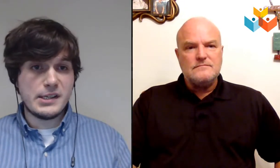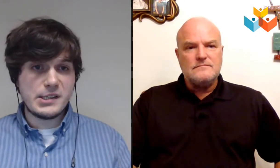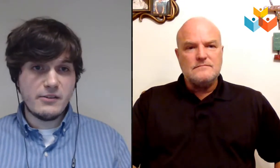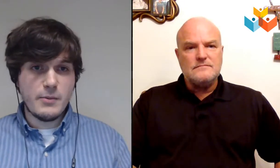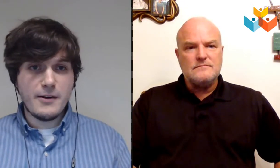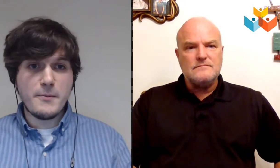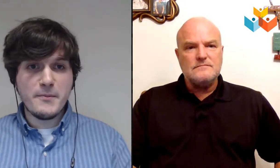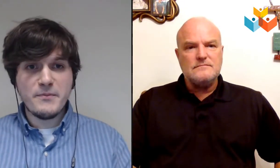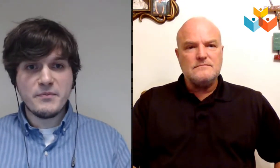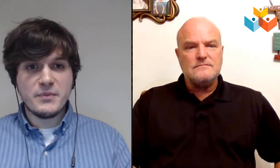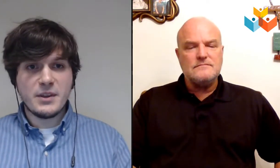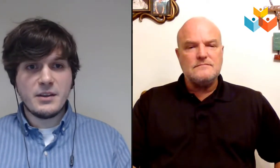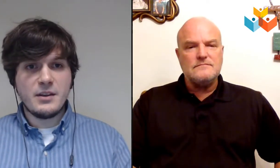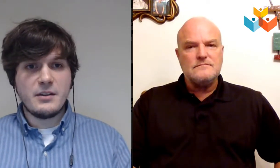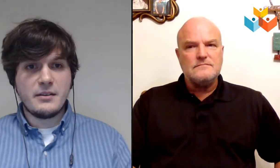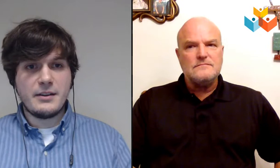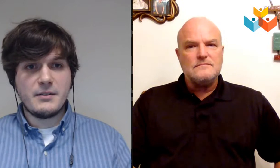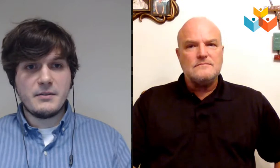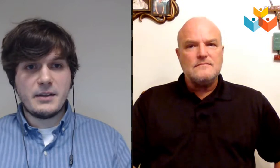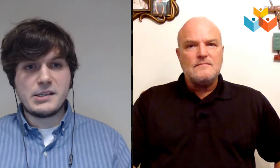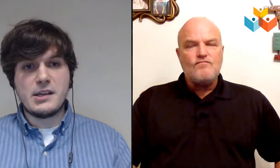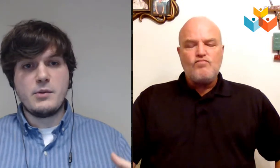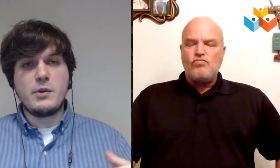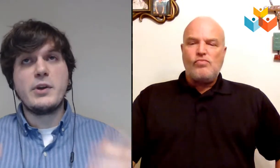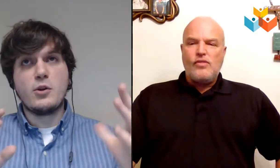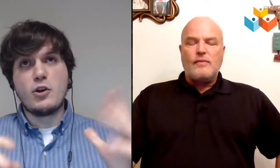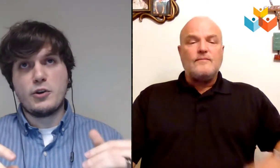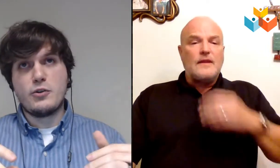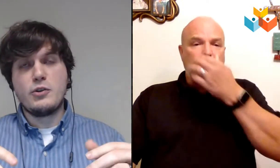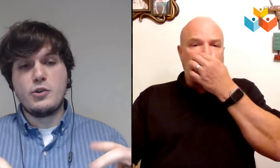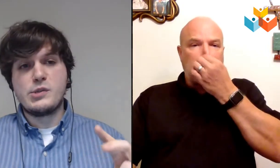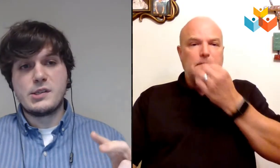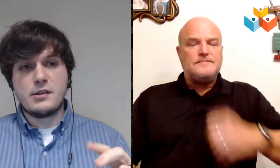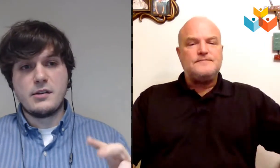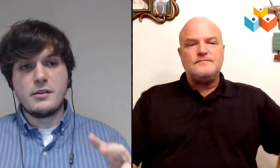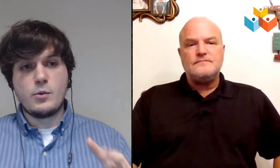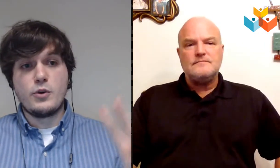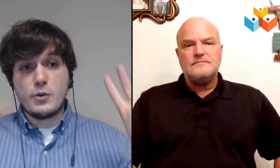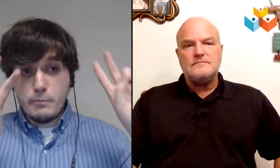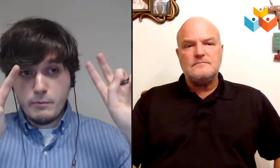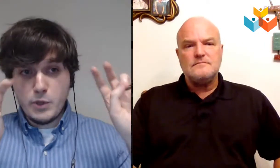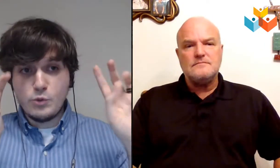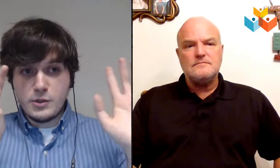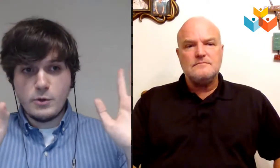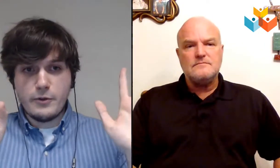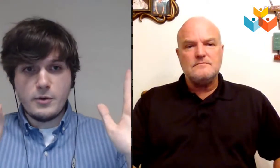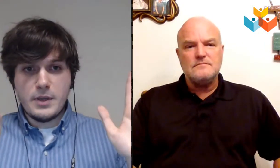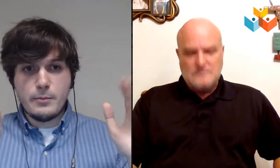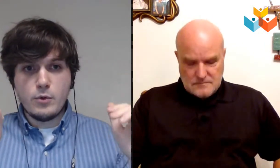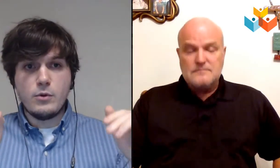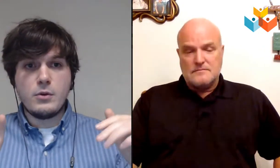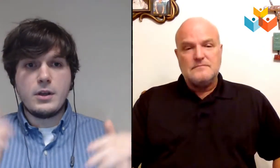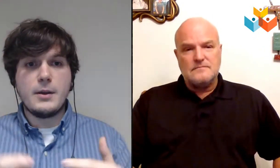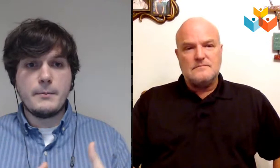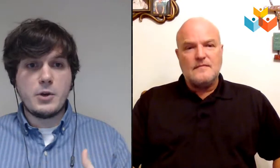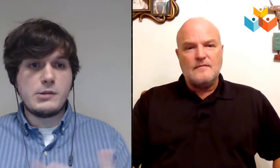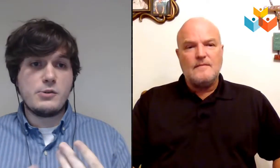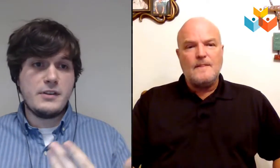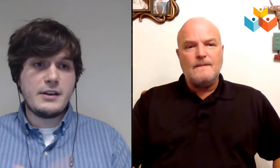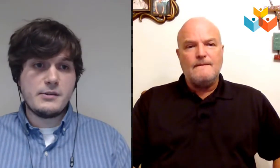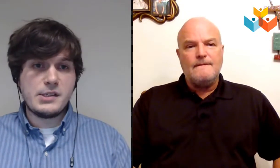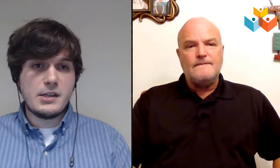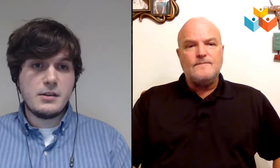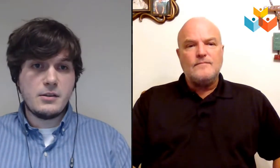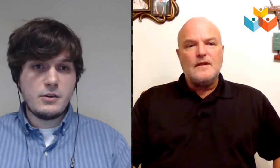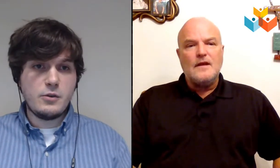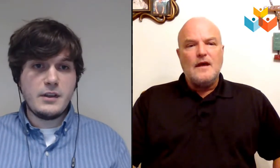be more sensitive about? Like say we no longer use the word mute to refer to people. Is